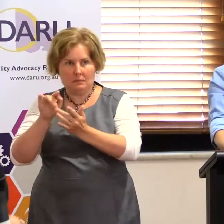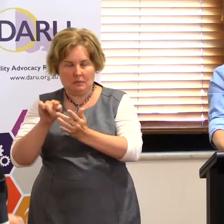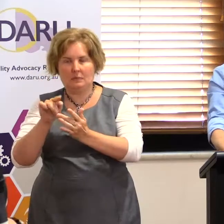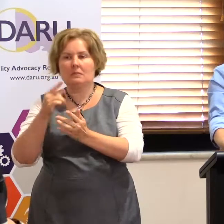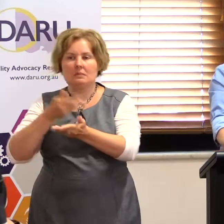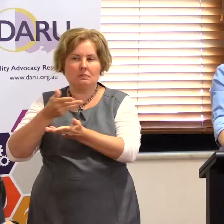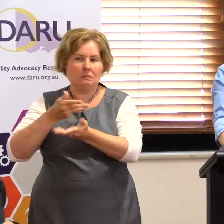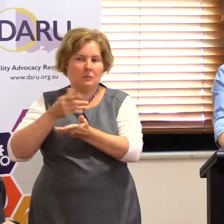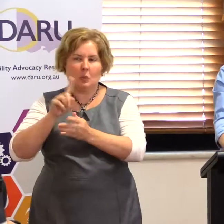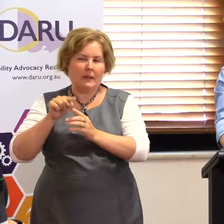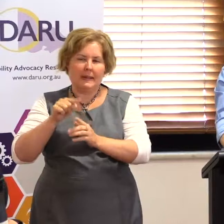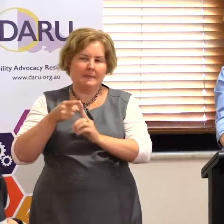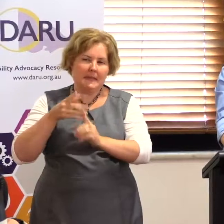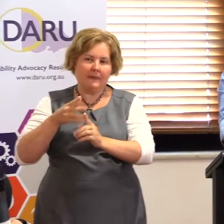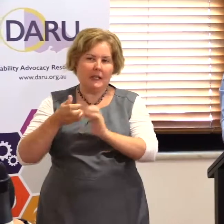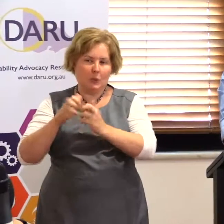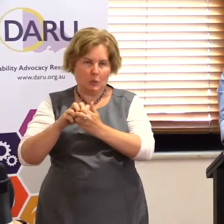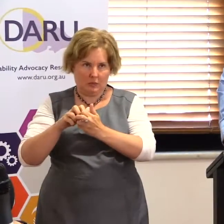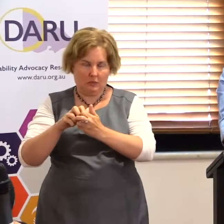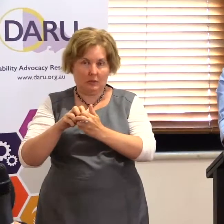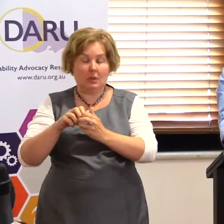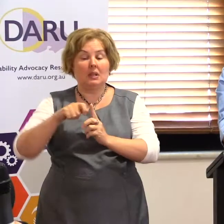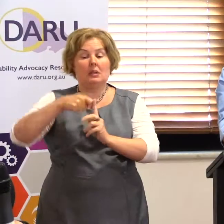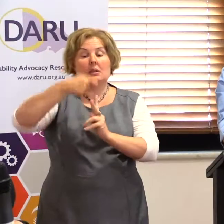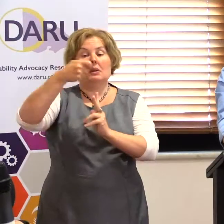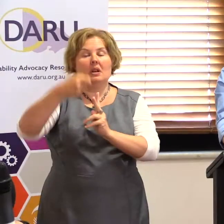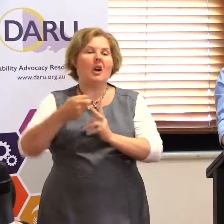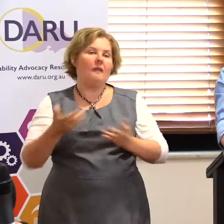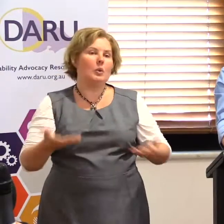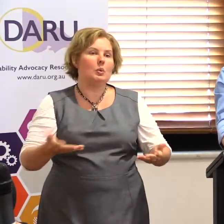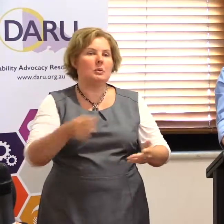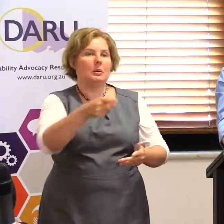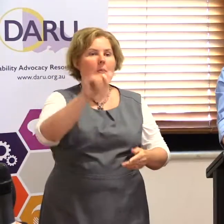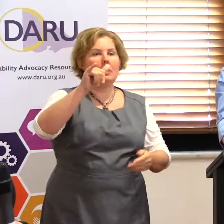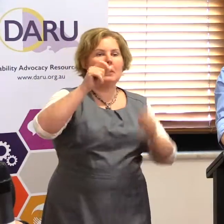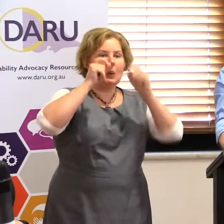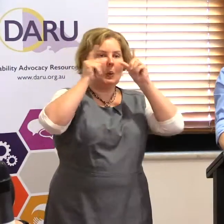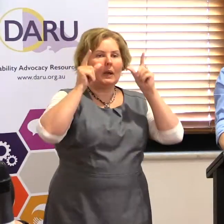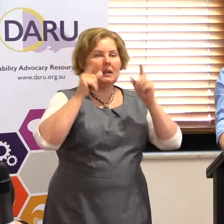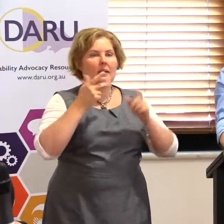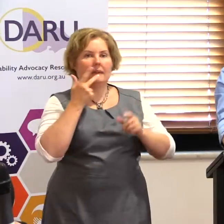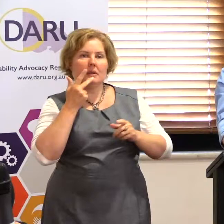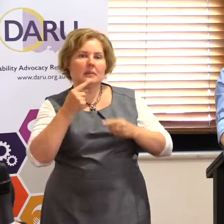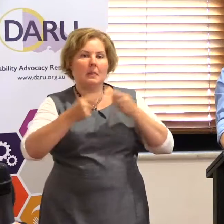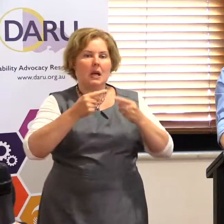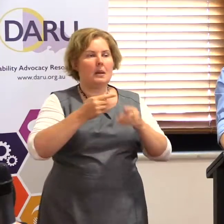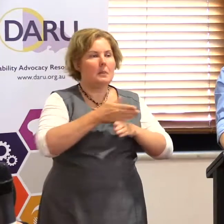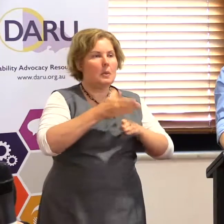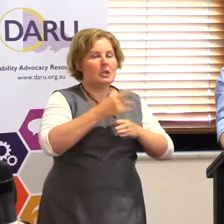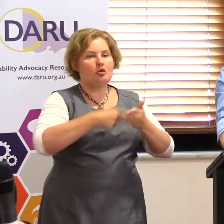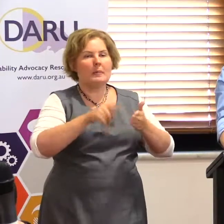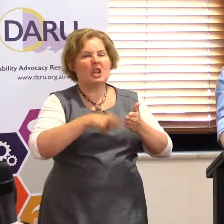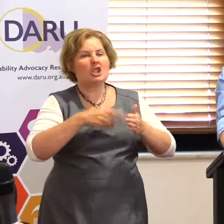what the particular issue is. And then, of course, as you're probably aware, if it's around employment discrimination in